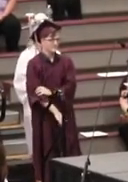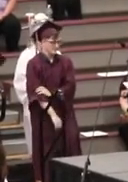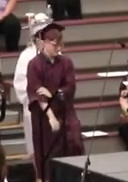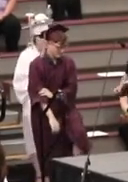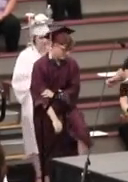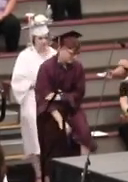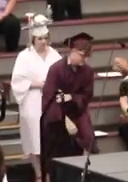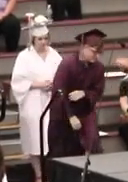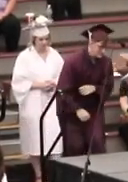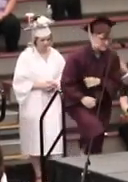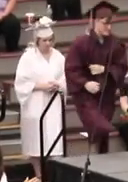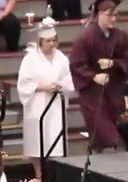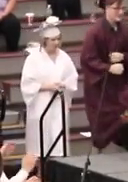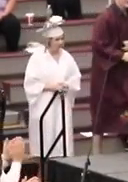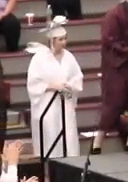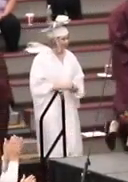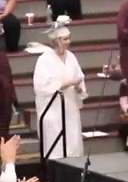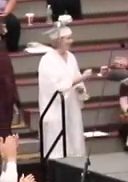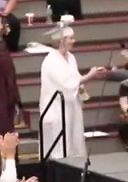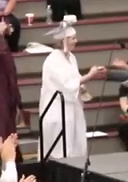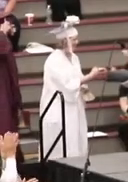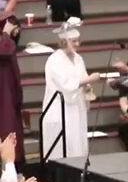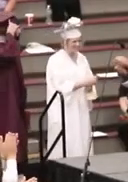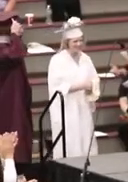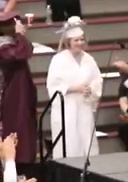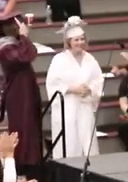Evan Sean September.